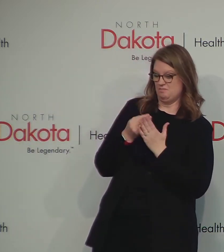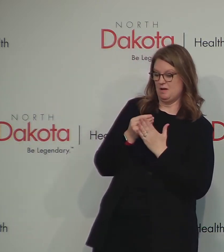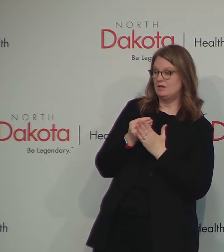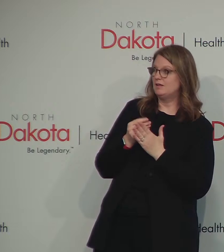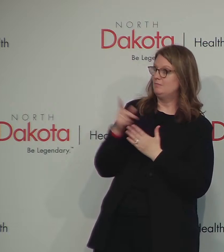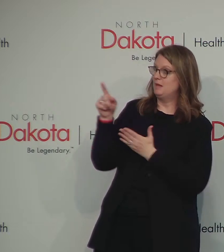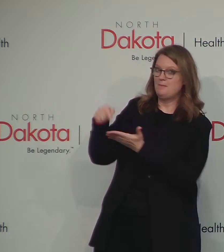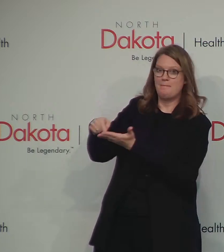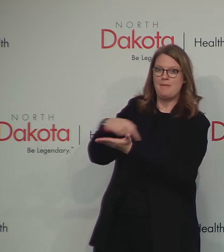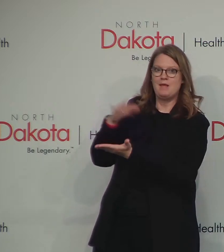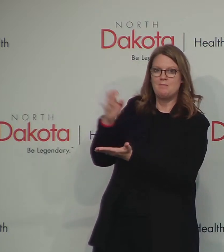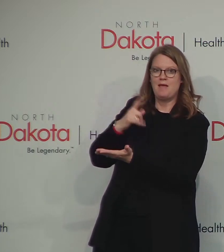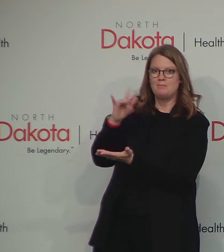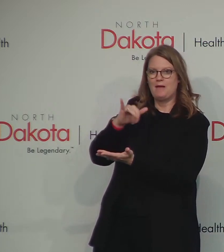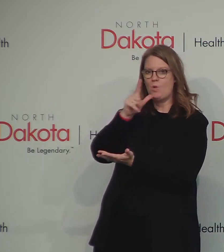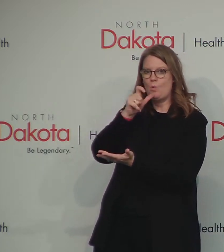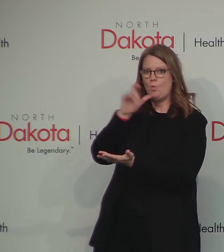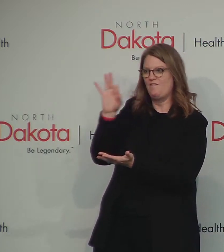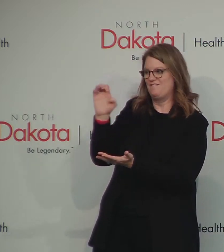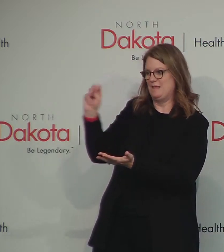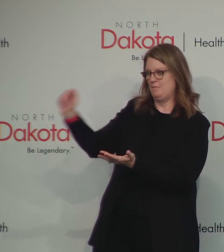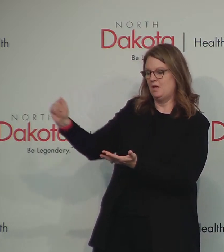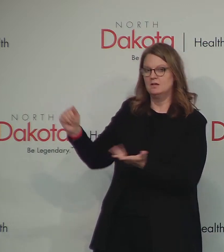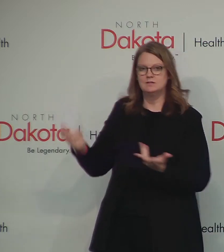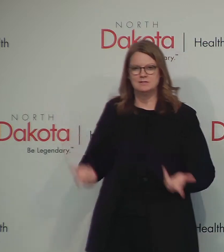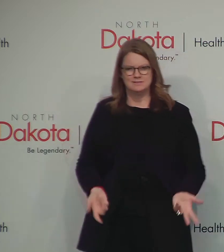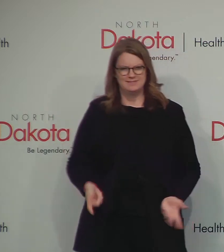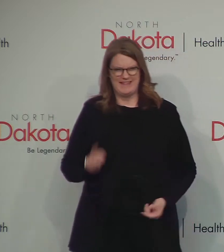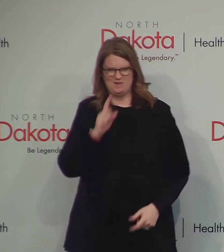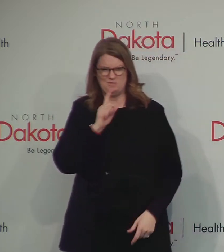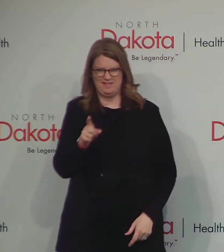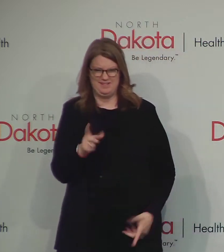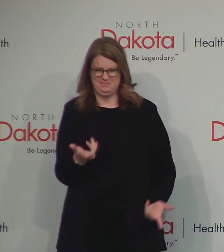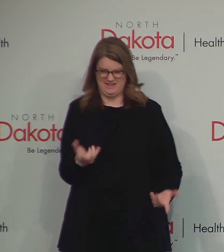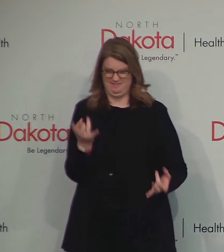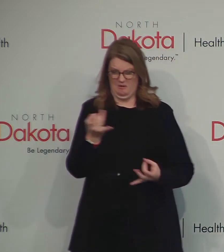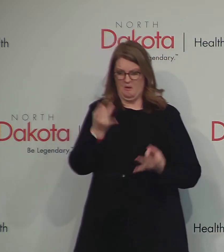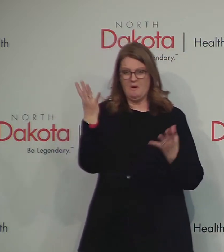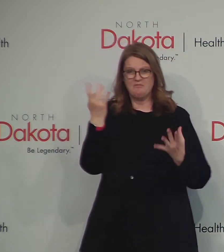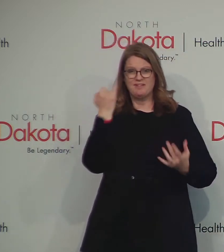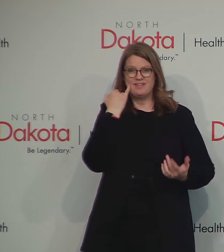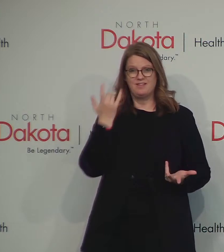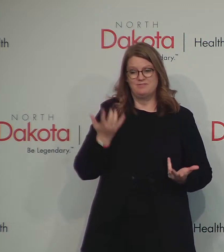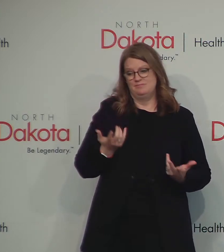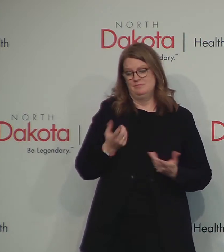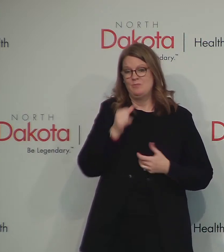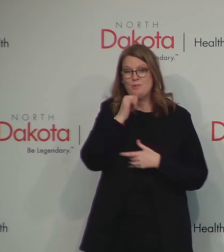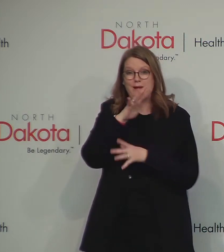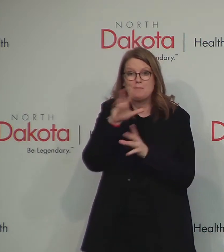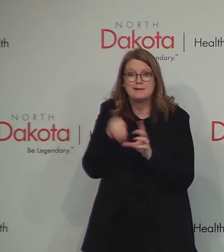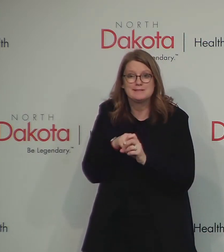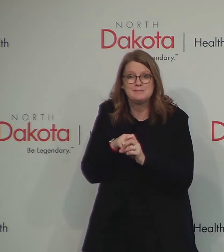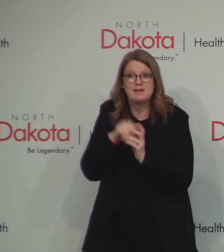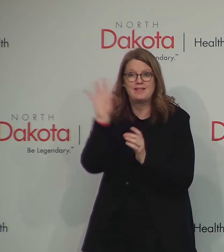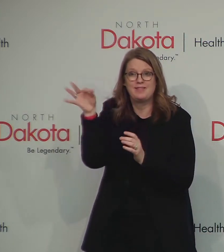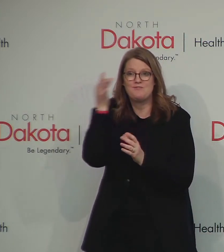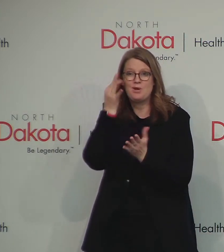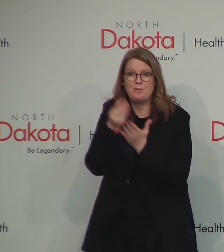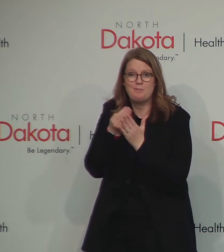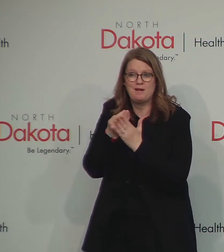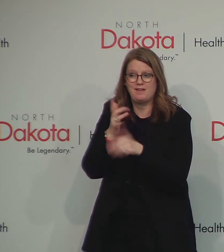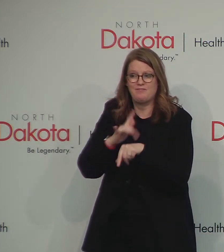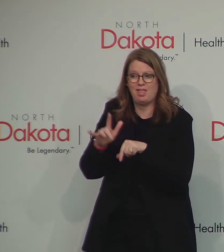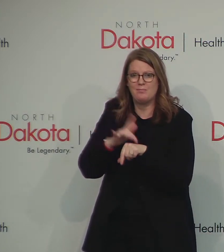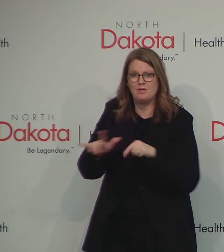And it would be a shame for North Dakota to be on the sidelines and not be in a state of emergency and not be participating in all the federal funds. I mean,